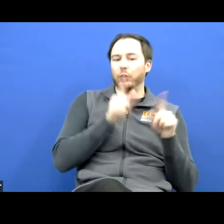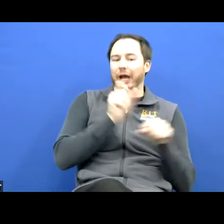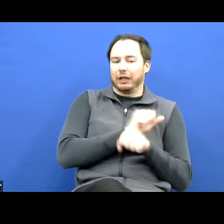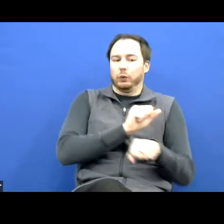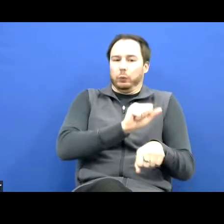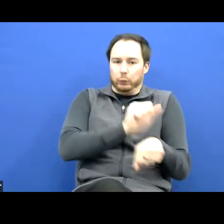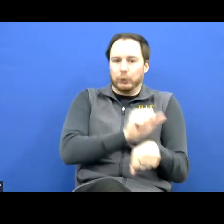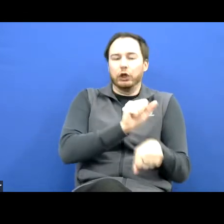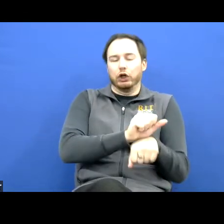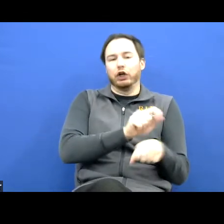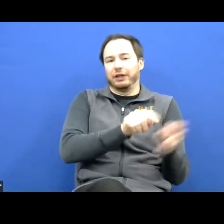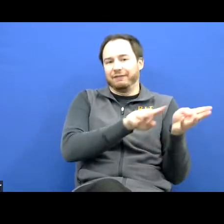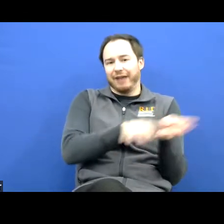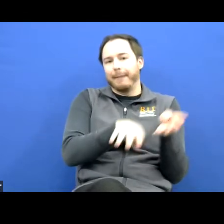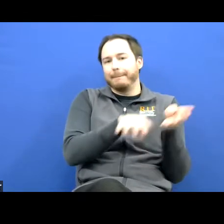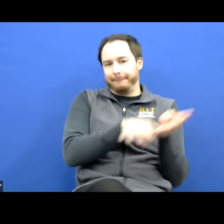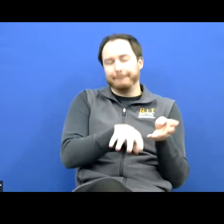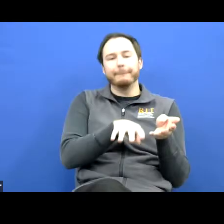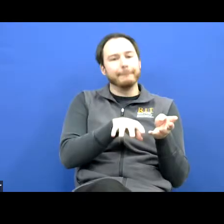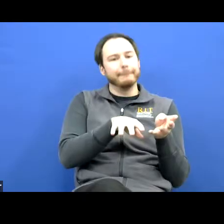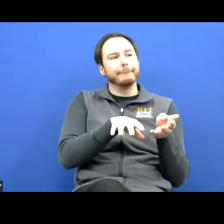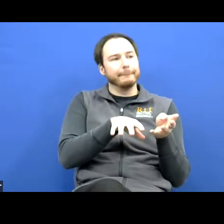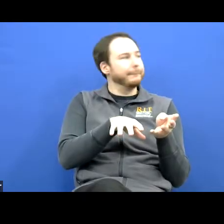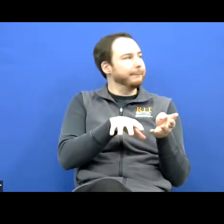the fabs, but they also need